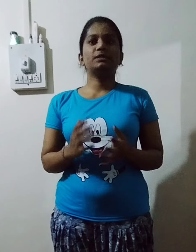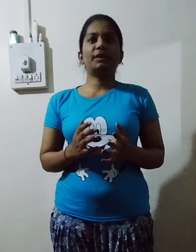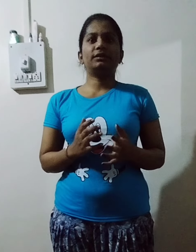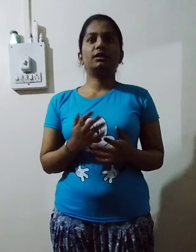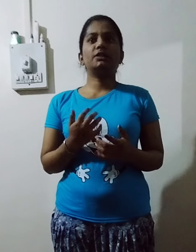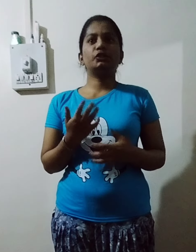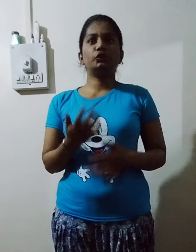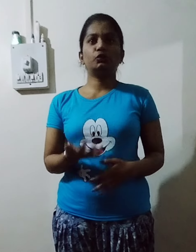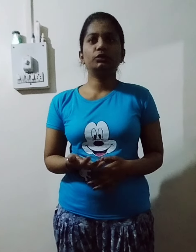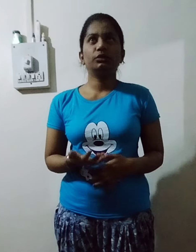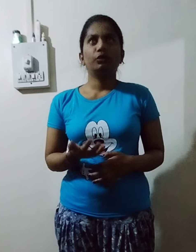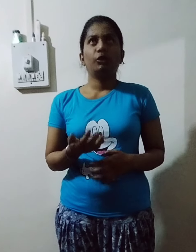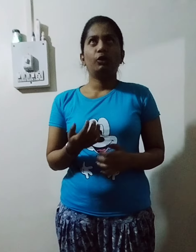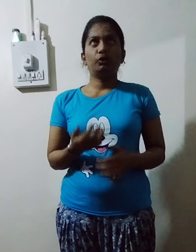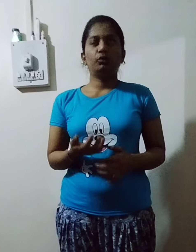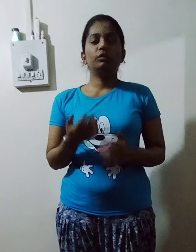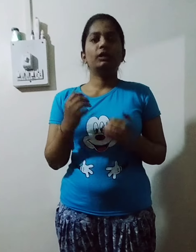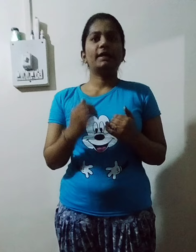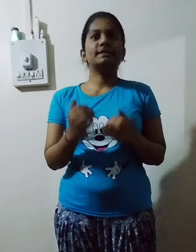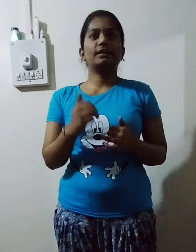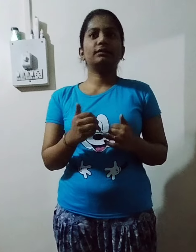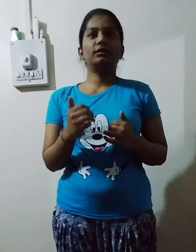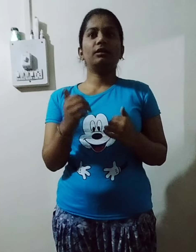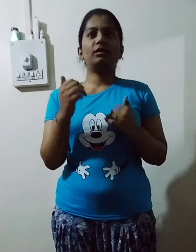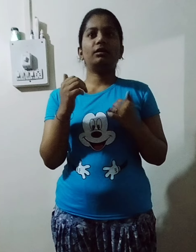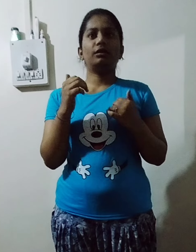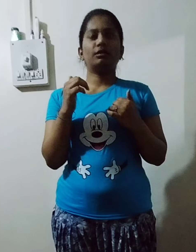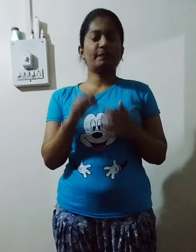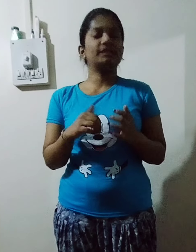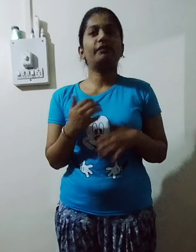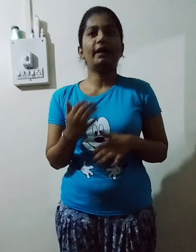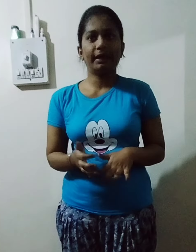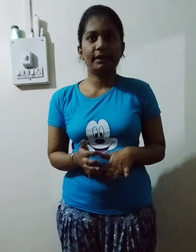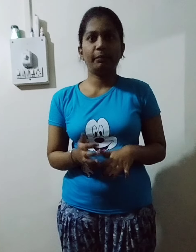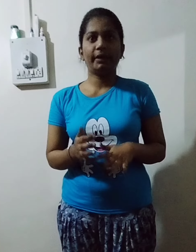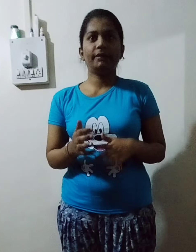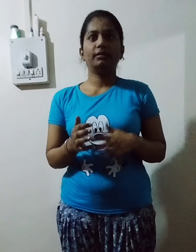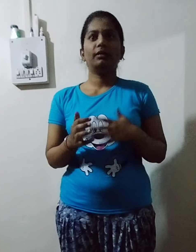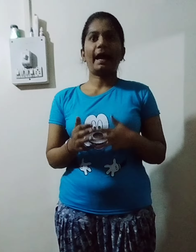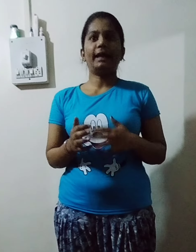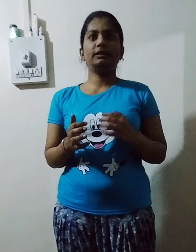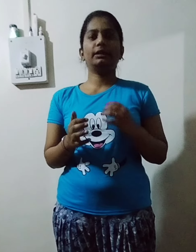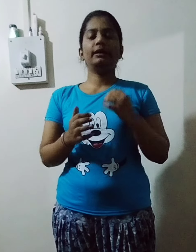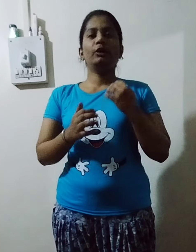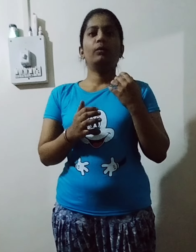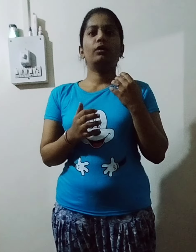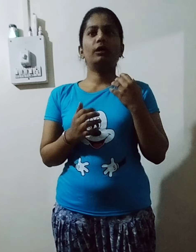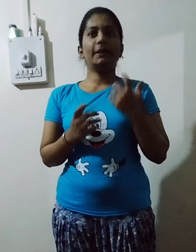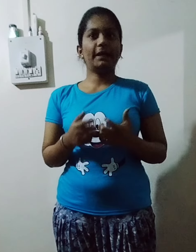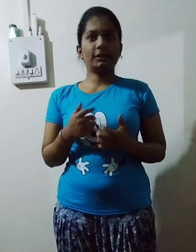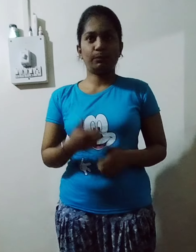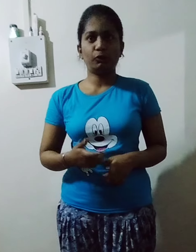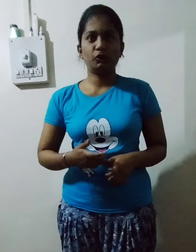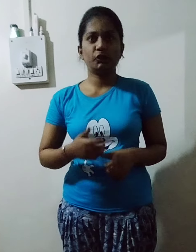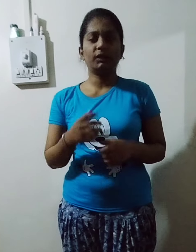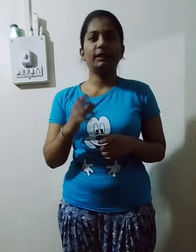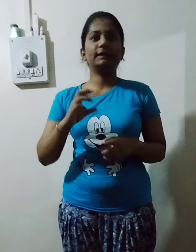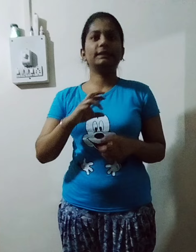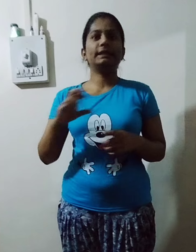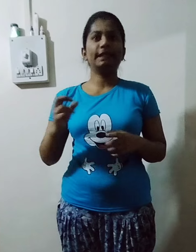method is used to insert the specified element at the index position in the linked